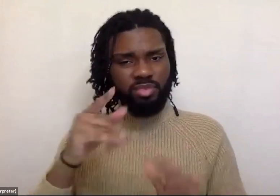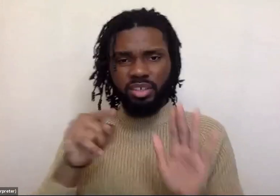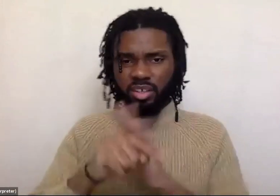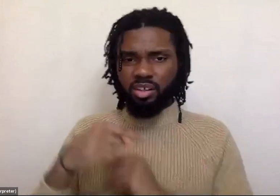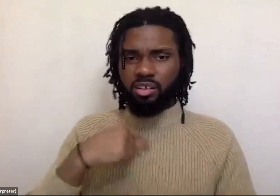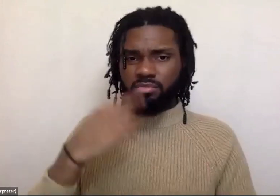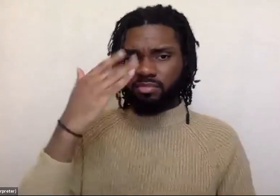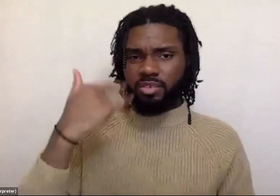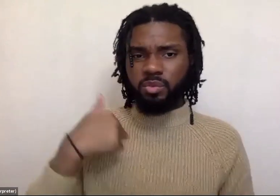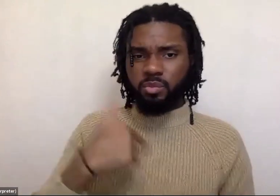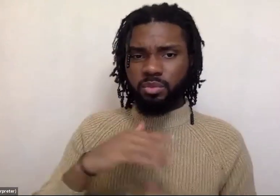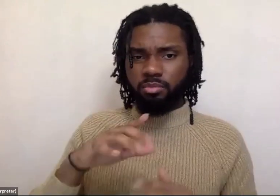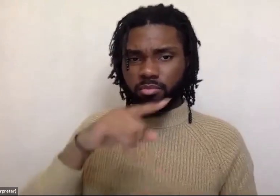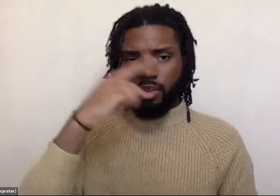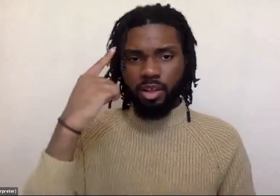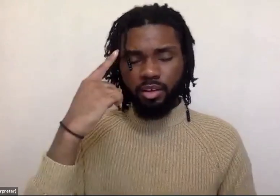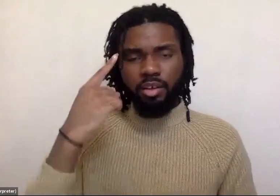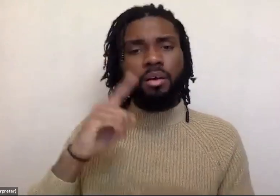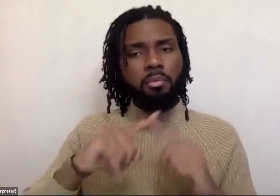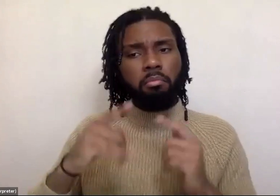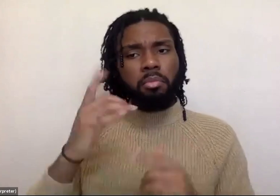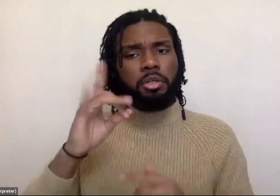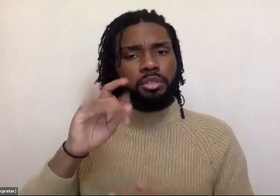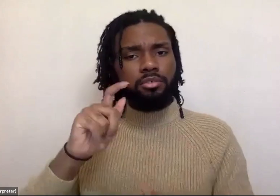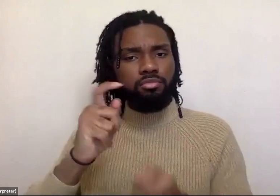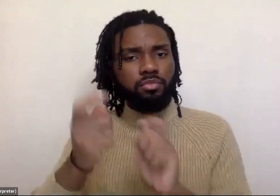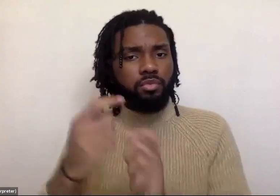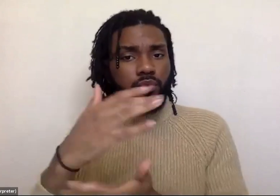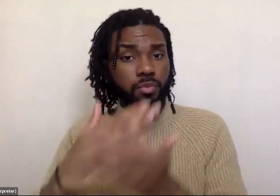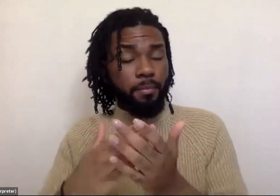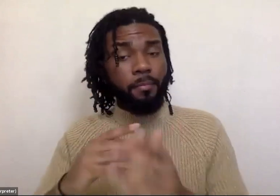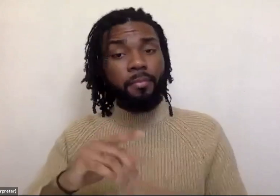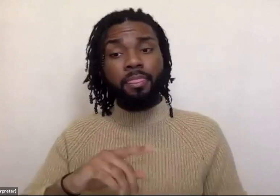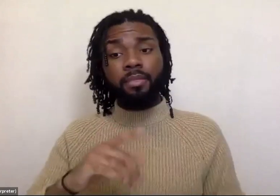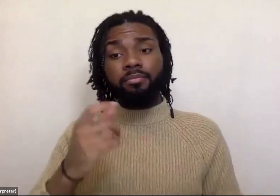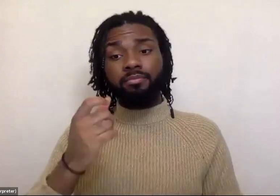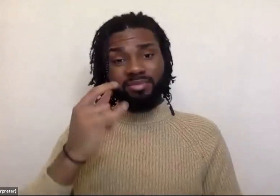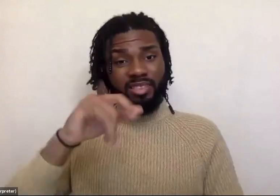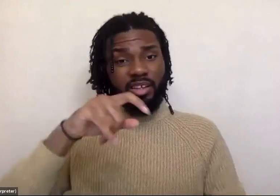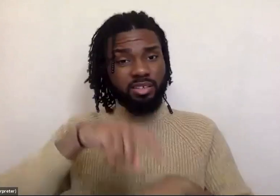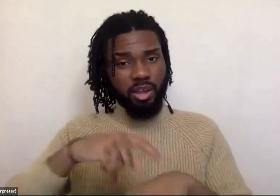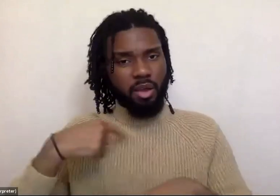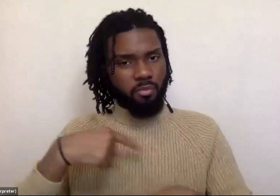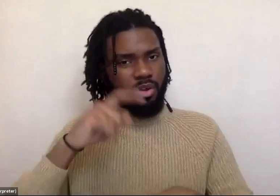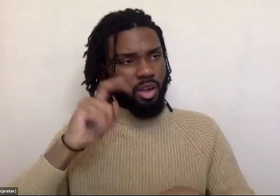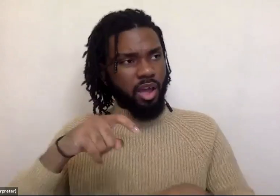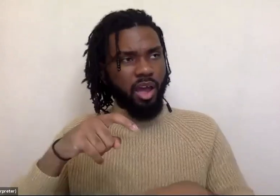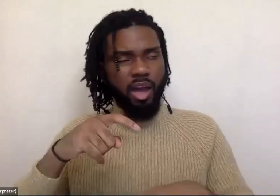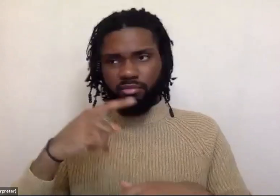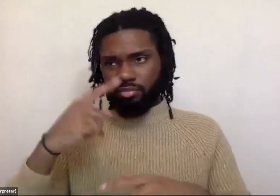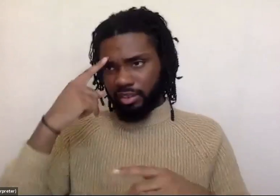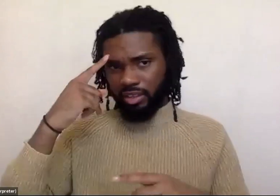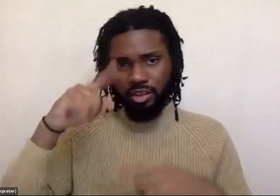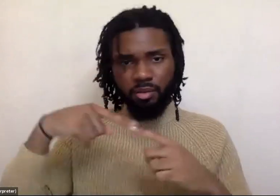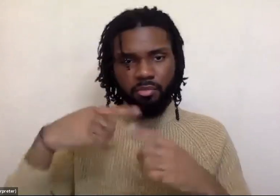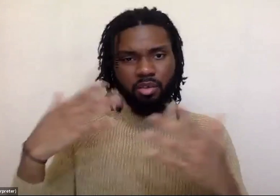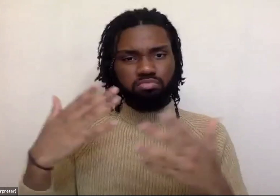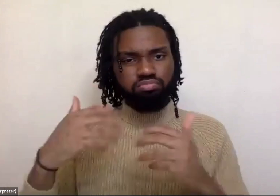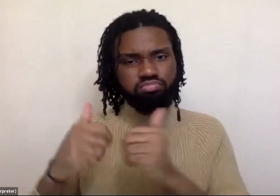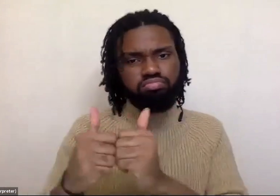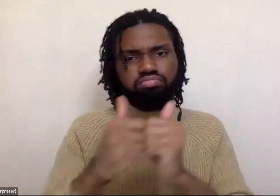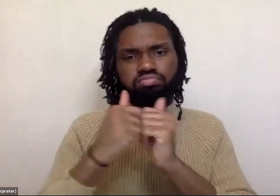had, changed, but at that point it was, we've got to stay together. And I think for a lot of the Black